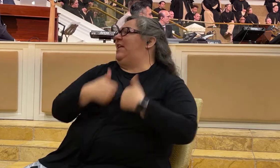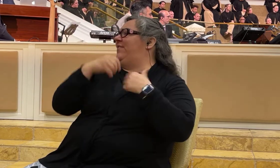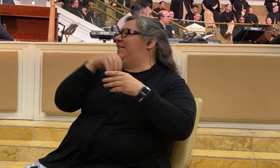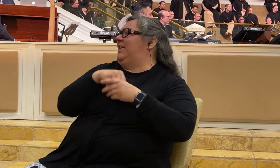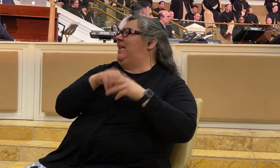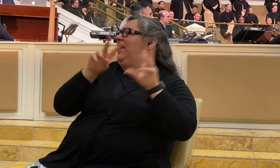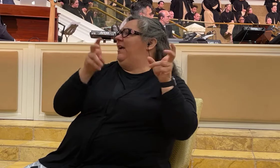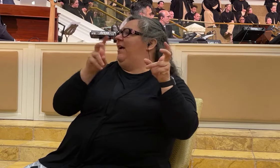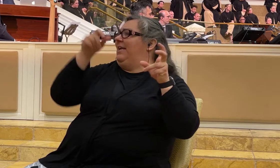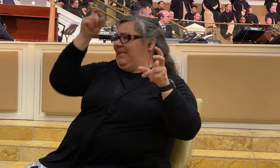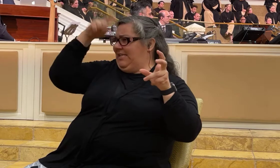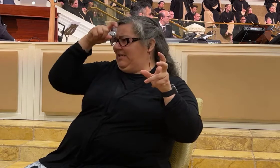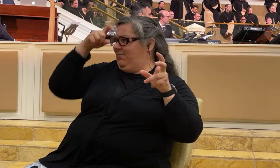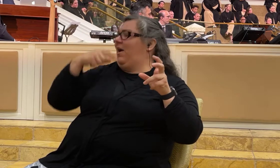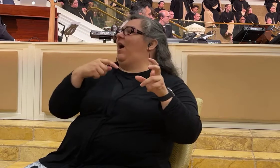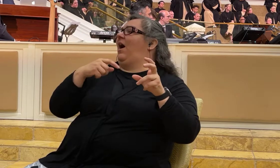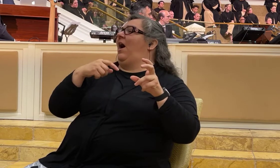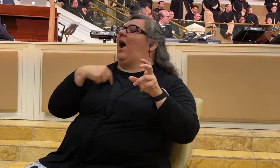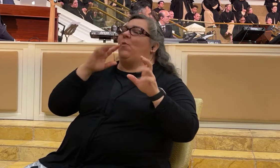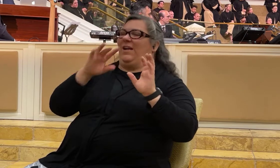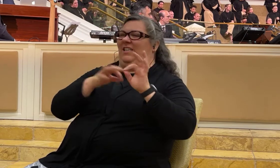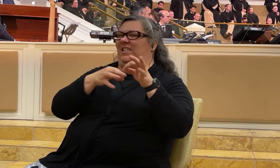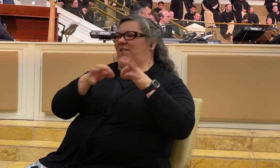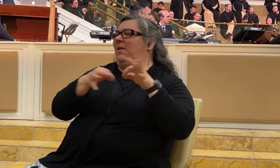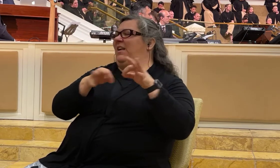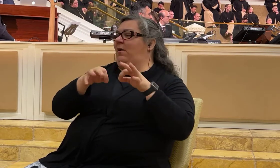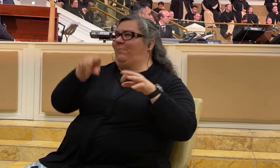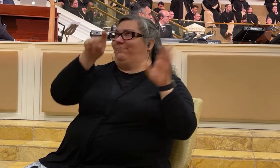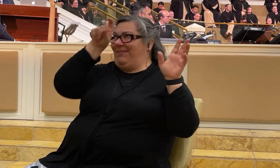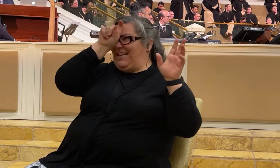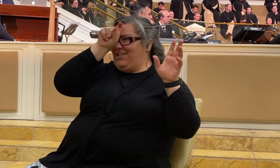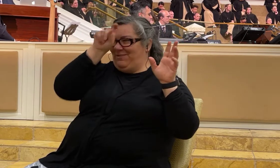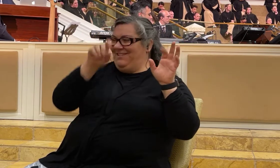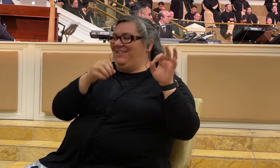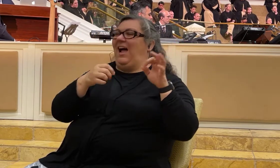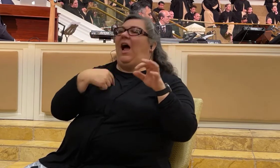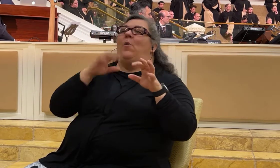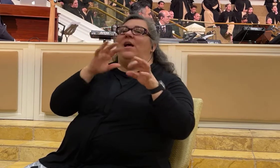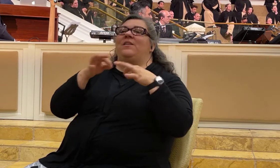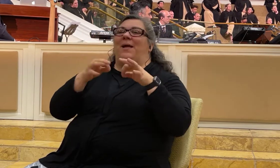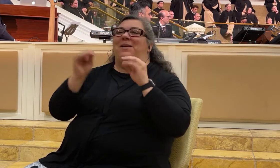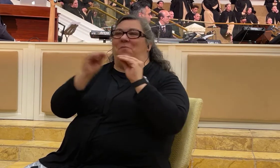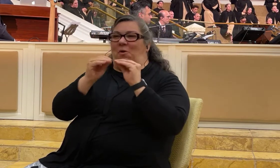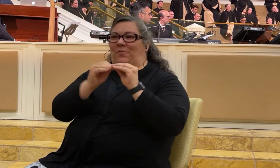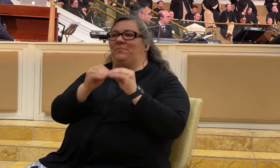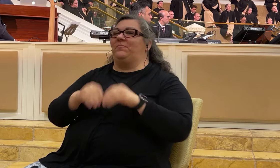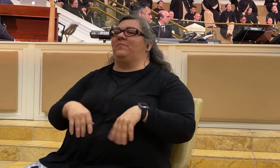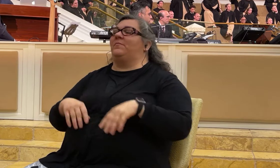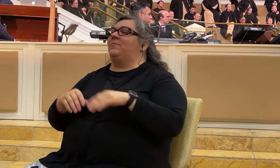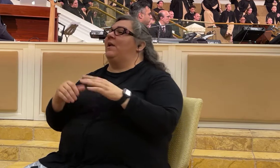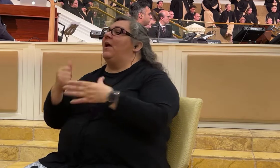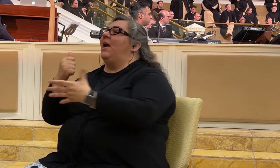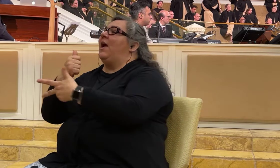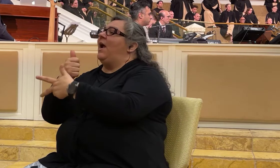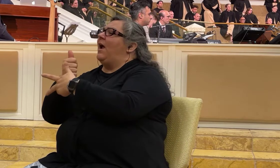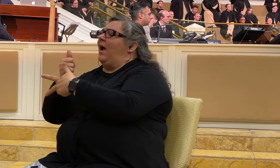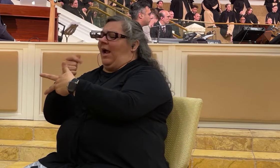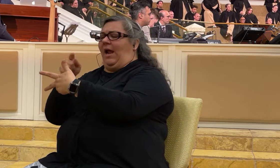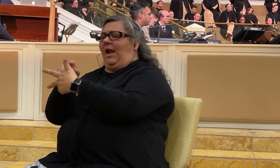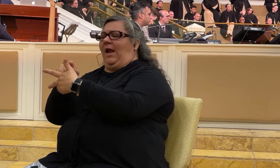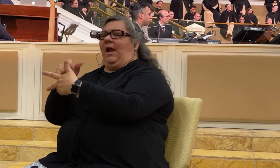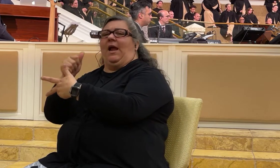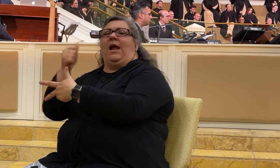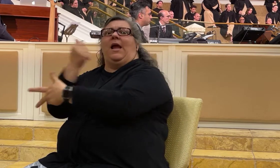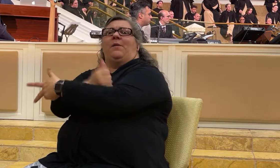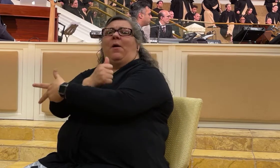just a minute. And so, when it came to this, Abraham had to realize that.